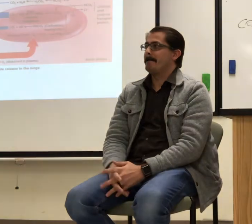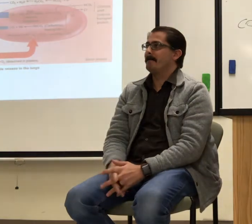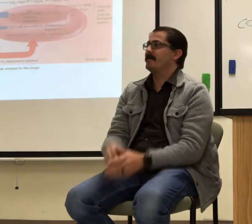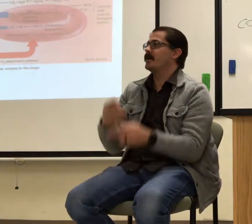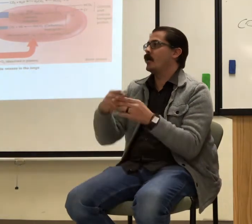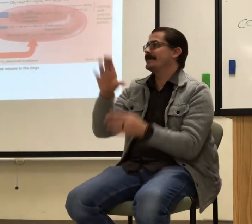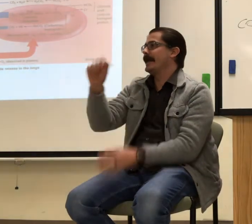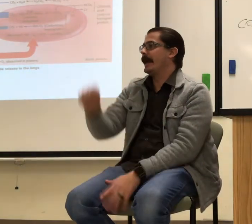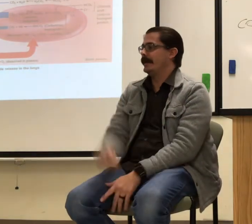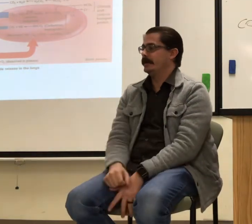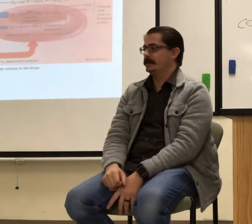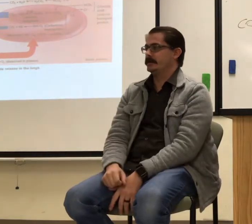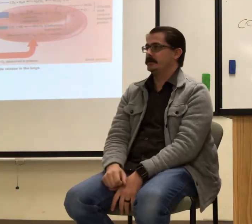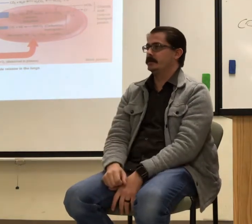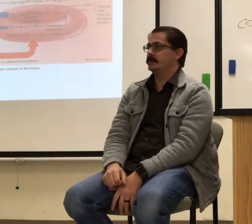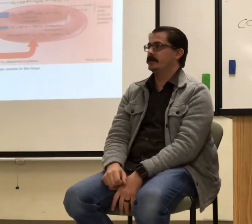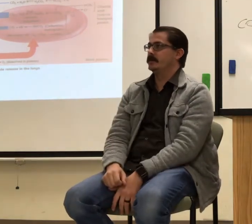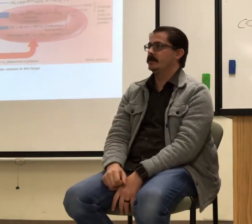Carbonic